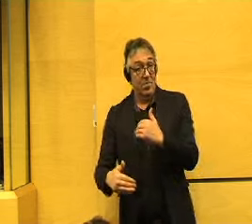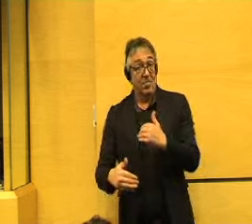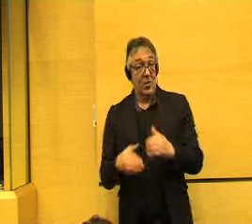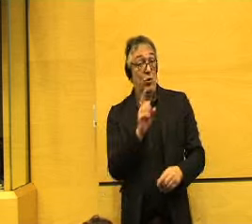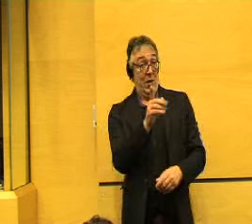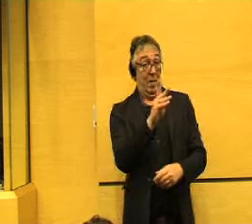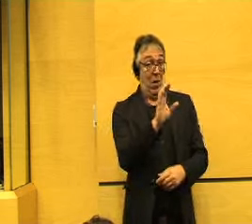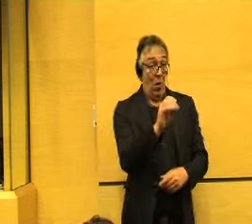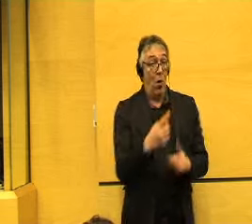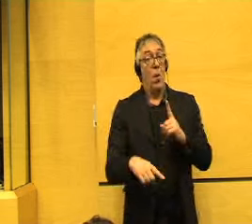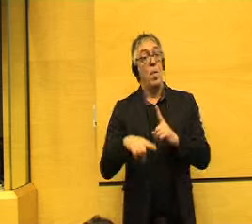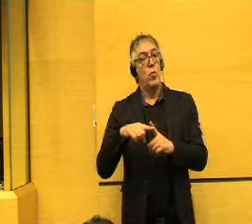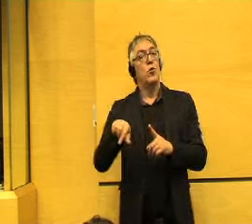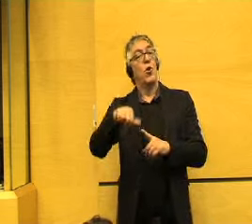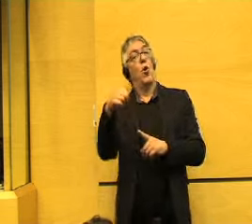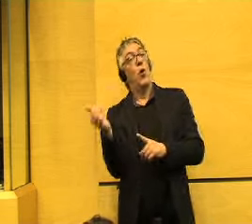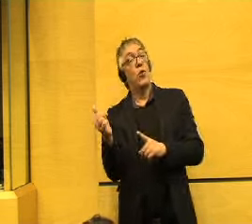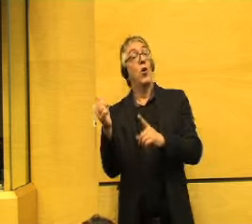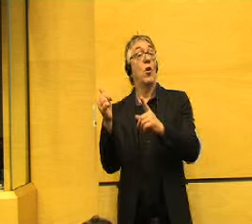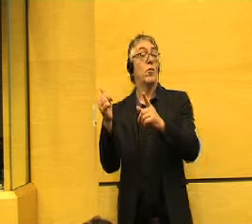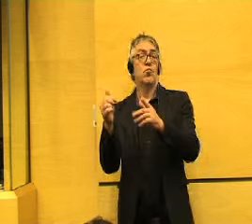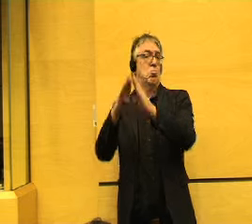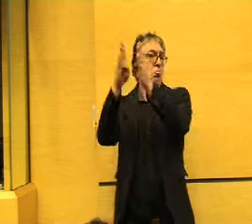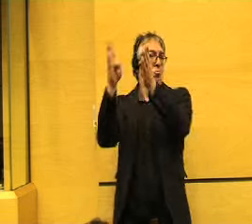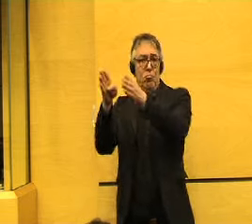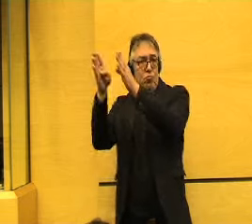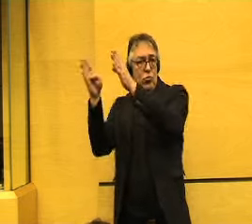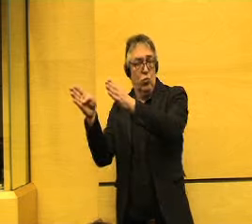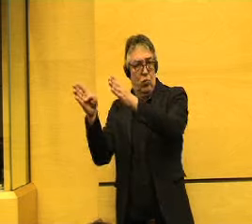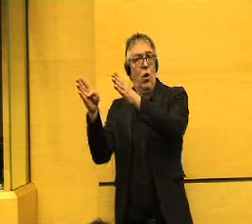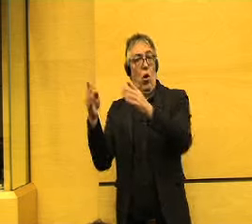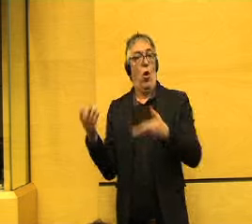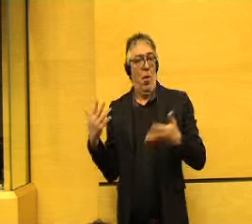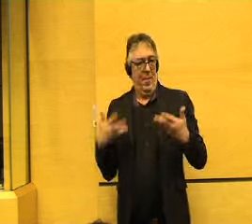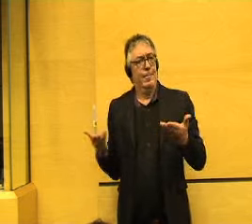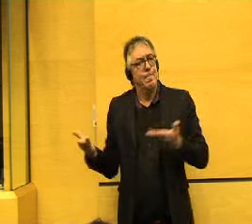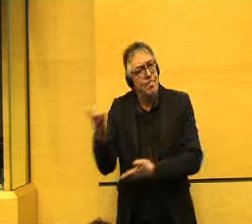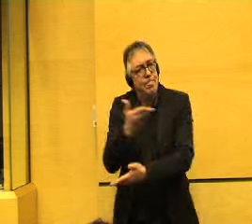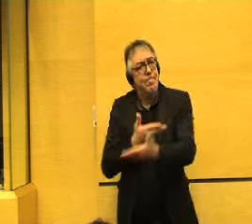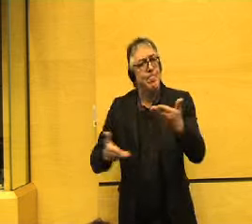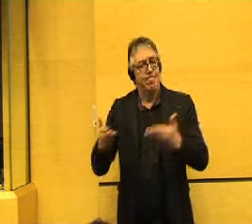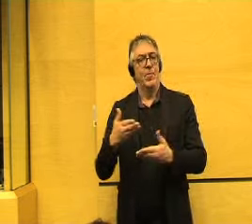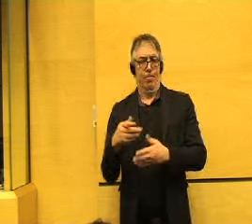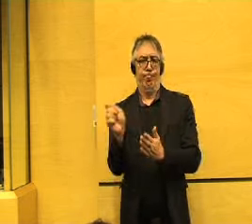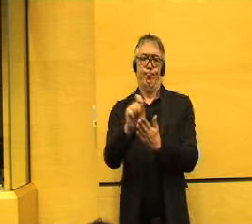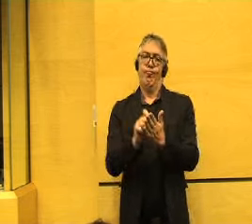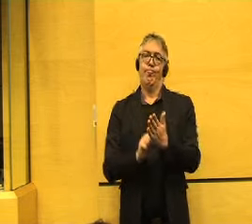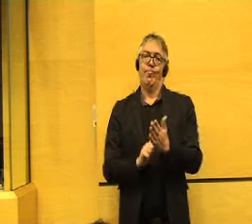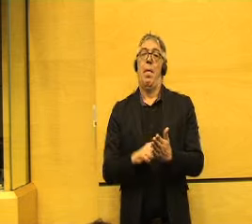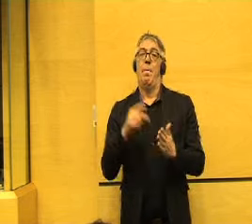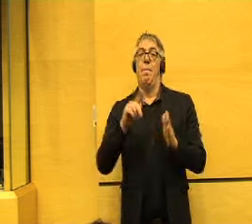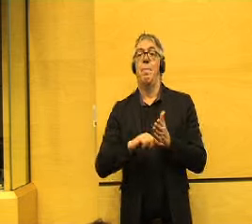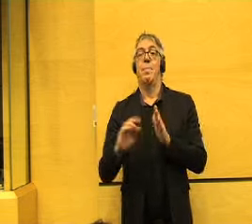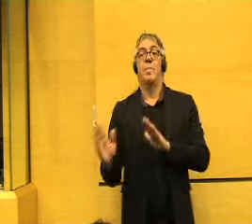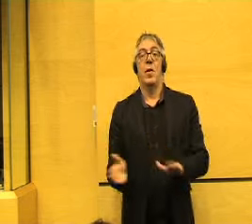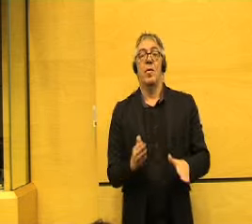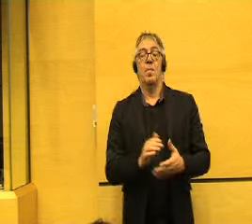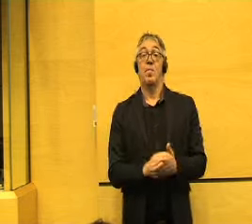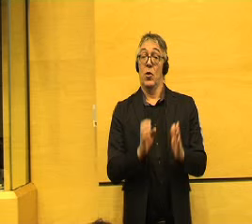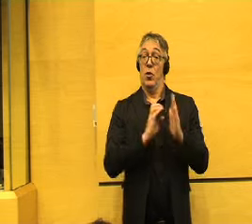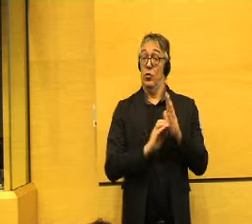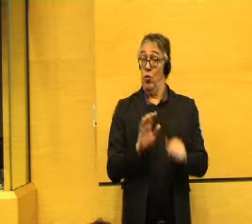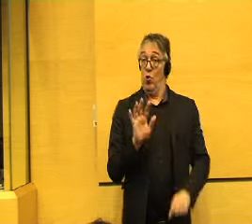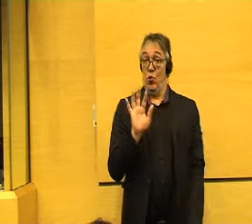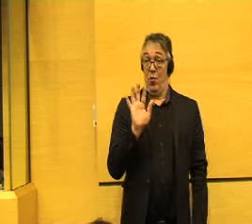relevant agencies, has been involved in development of this plan. Section 5 of the National Plan